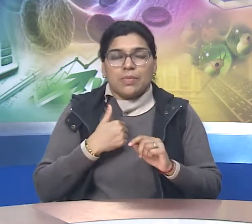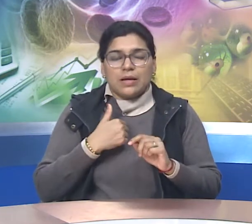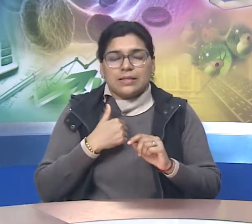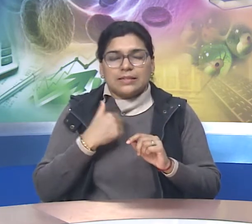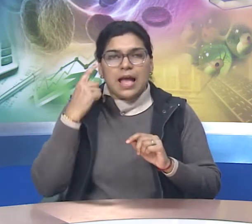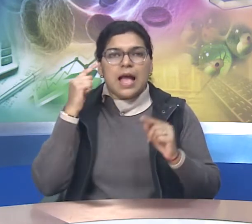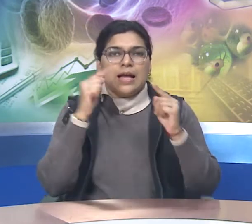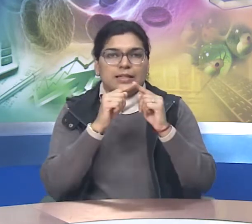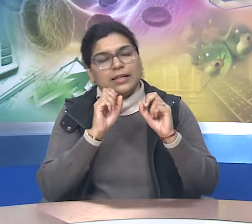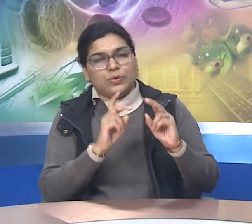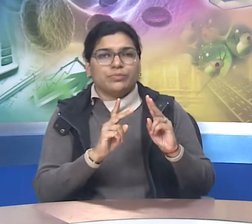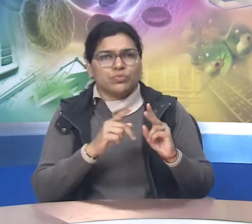if I can